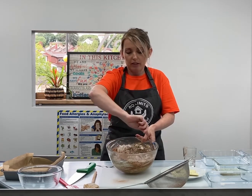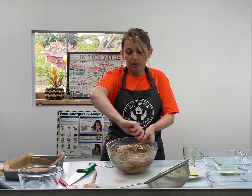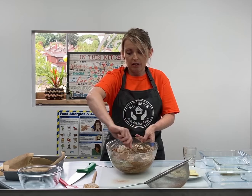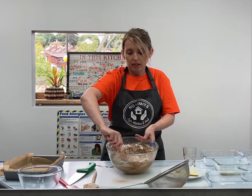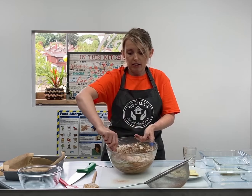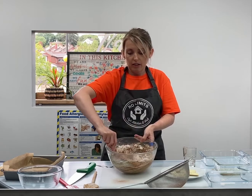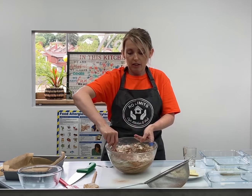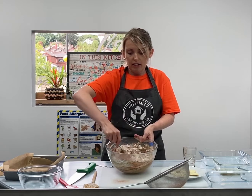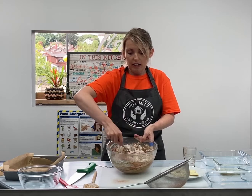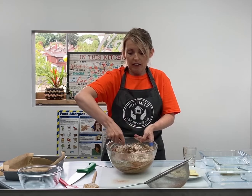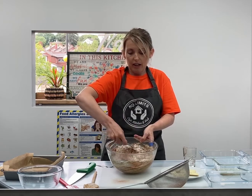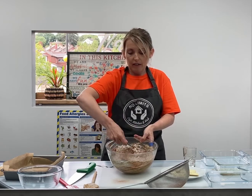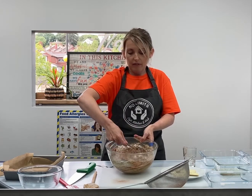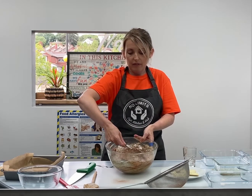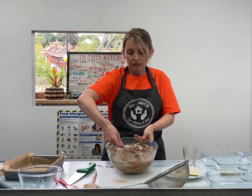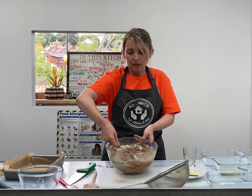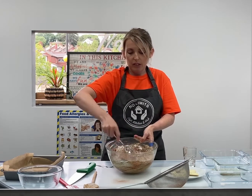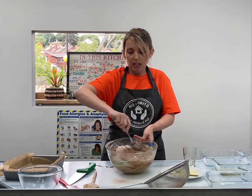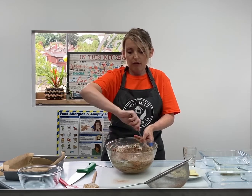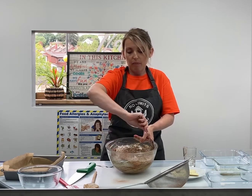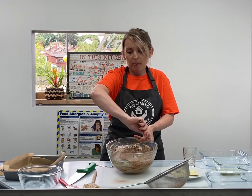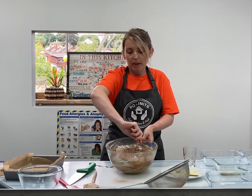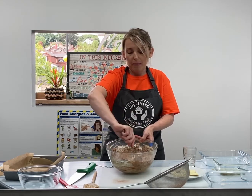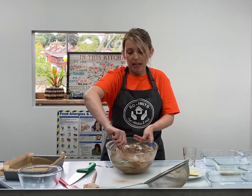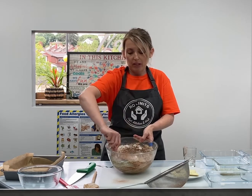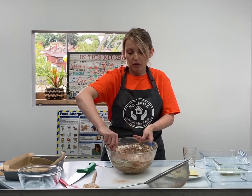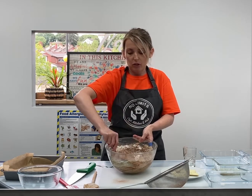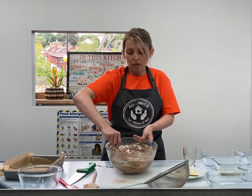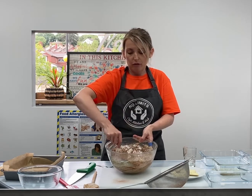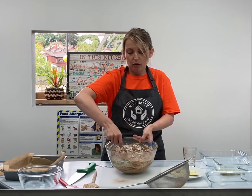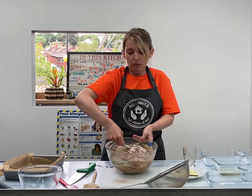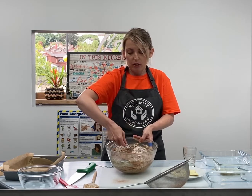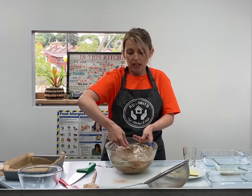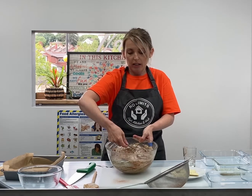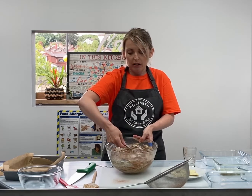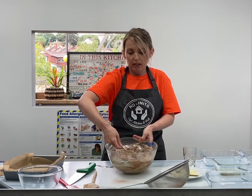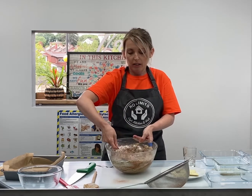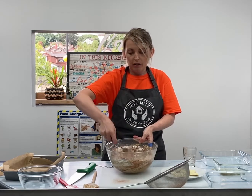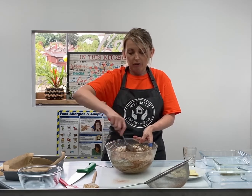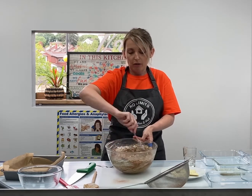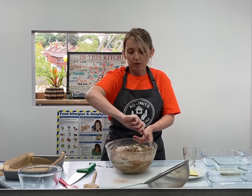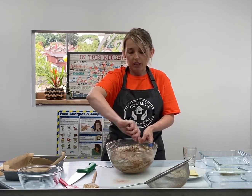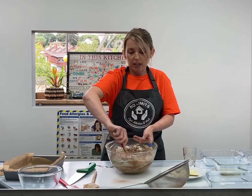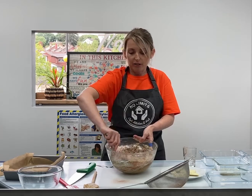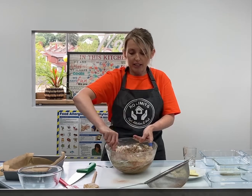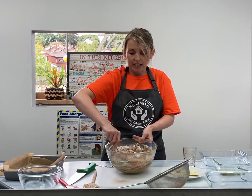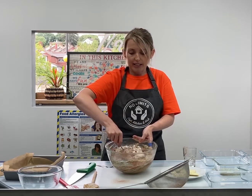ingredients like that. So instead of a big mix, you're just folding the ingredients in.